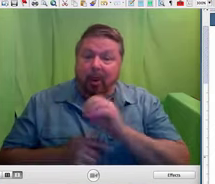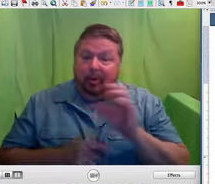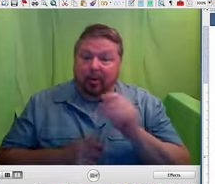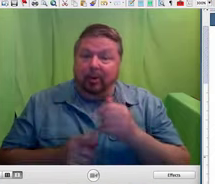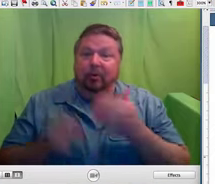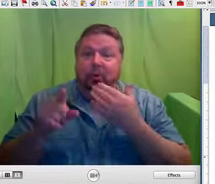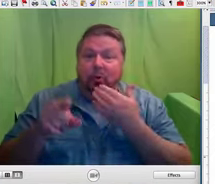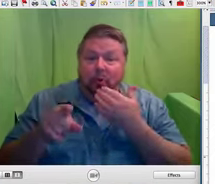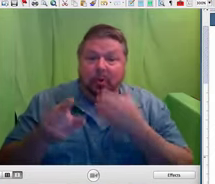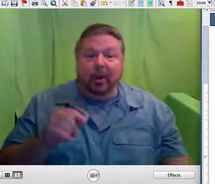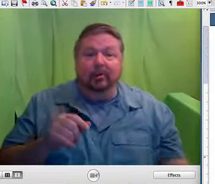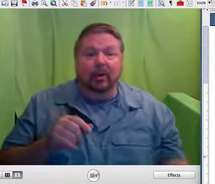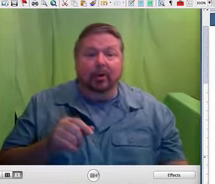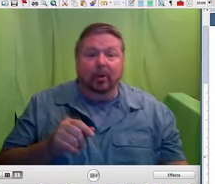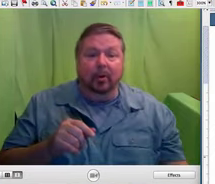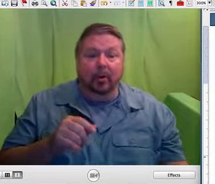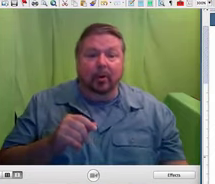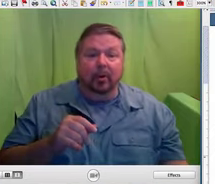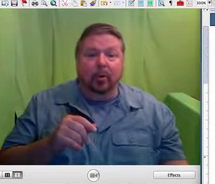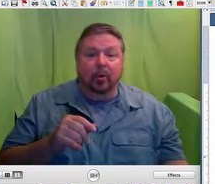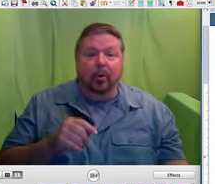the O-O is an ooh, as in